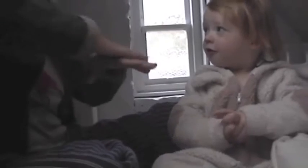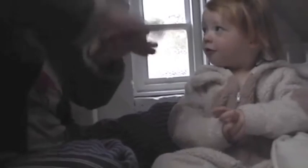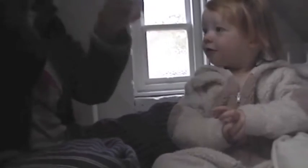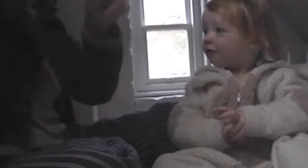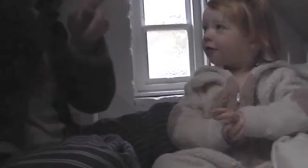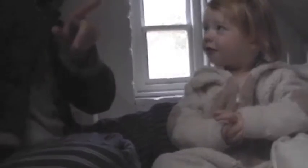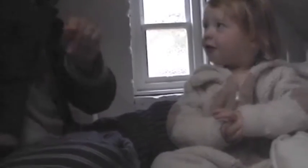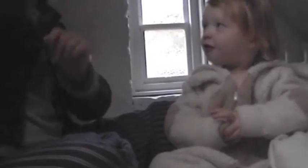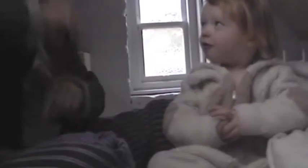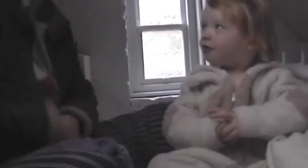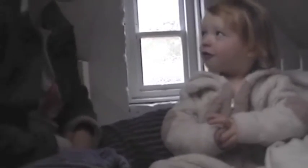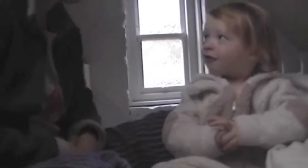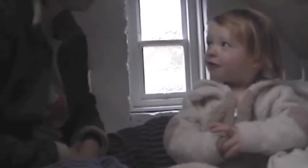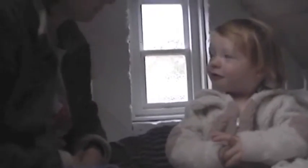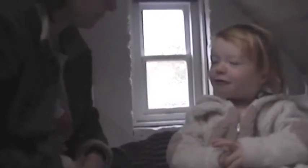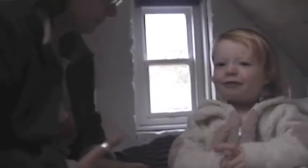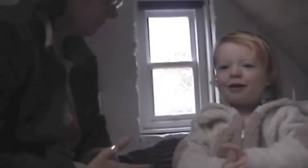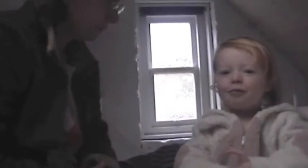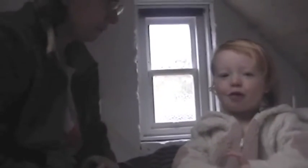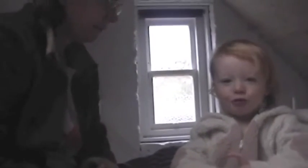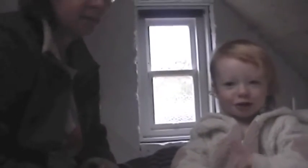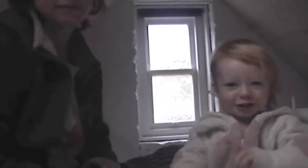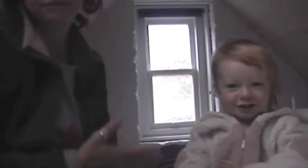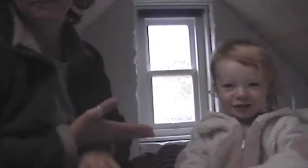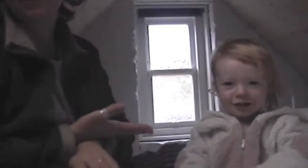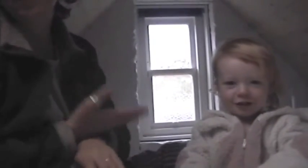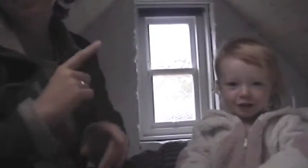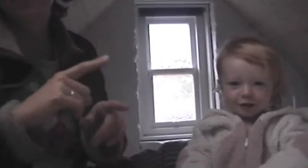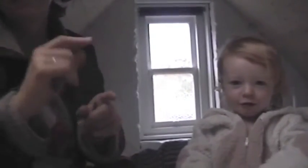Blue moon. Green moon. Green moon.